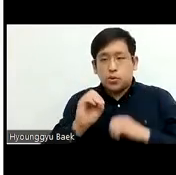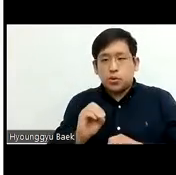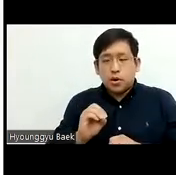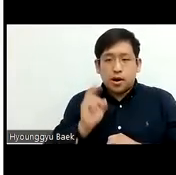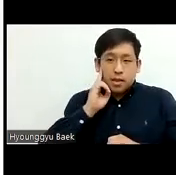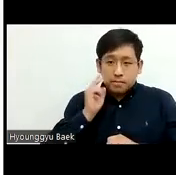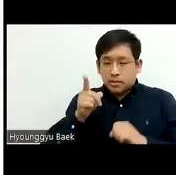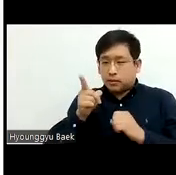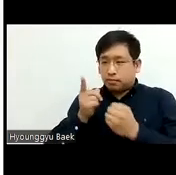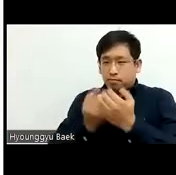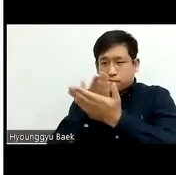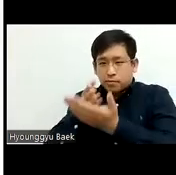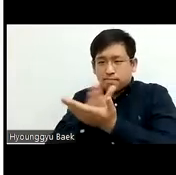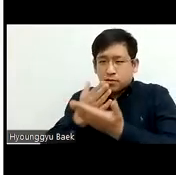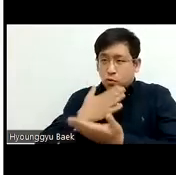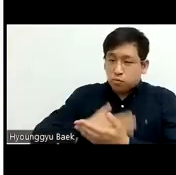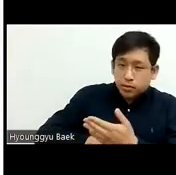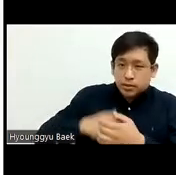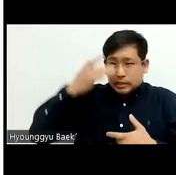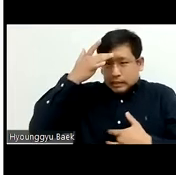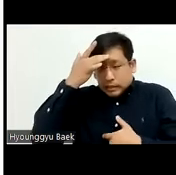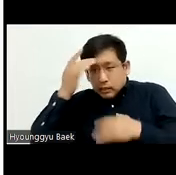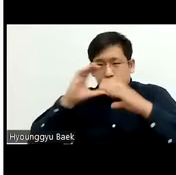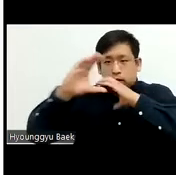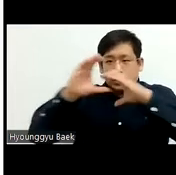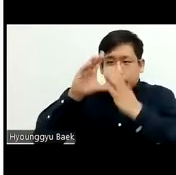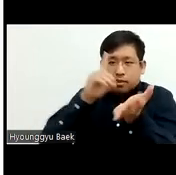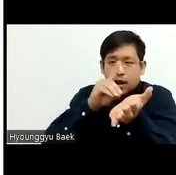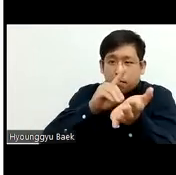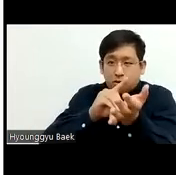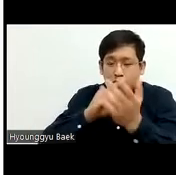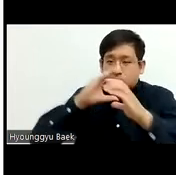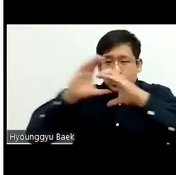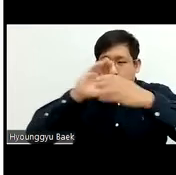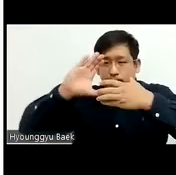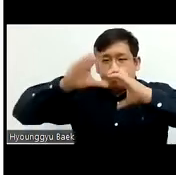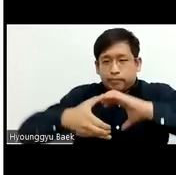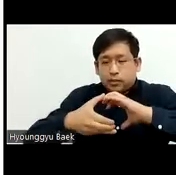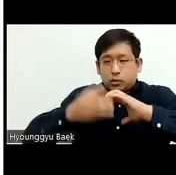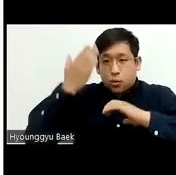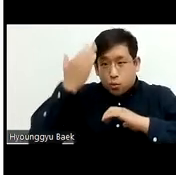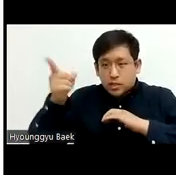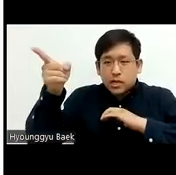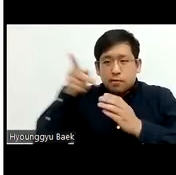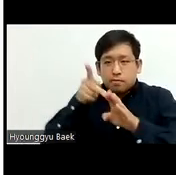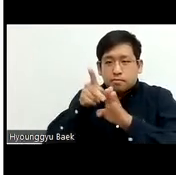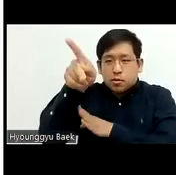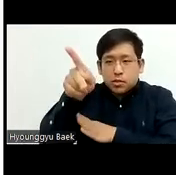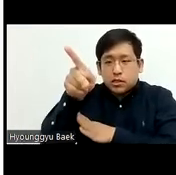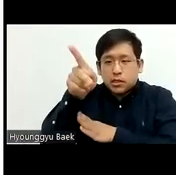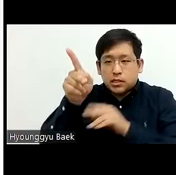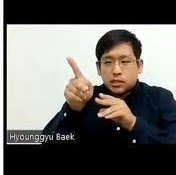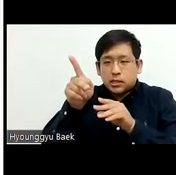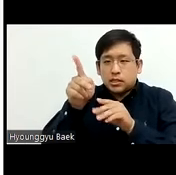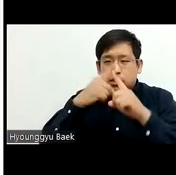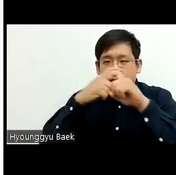are not provided at hospitals in the country. So when a deaf person needs to see a doctor and communication has always